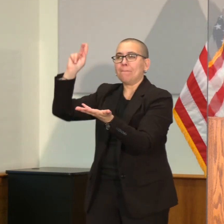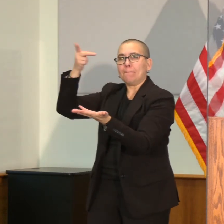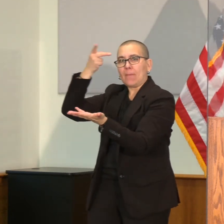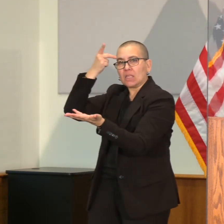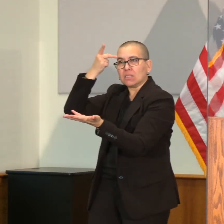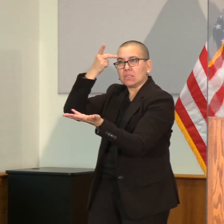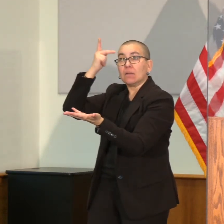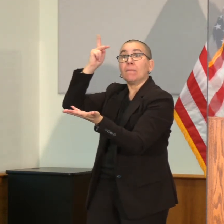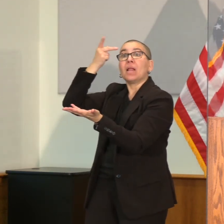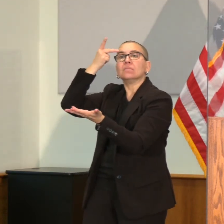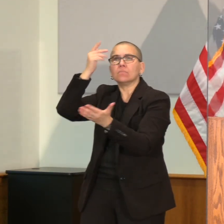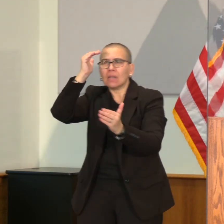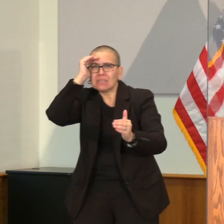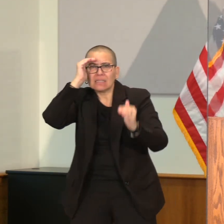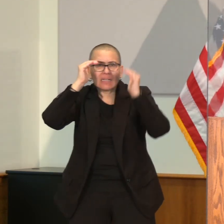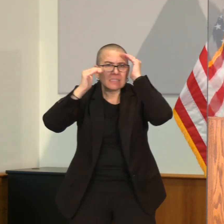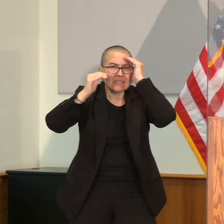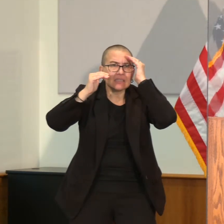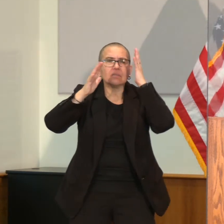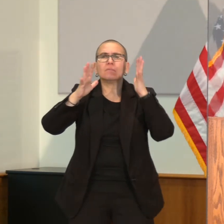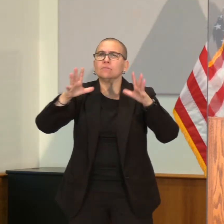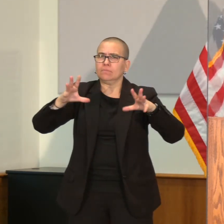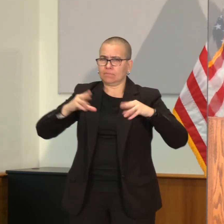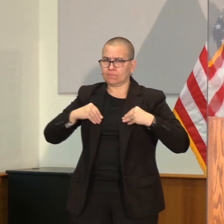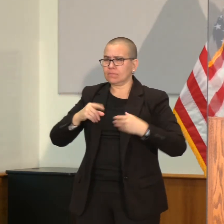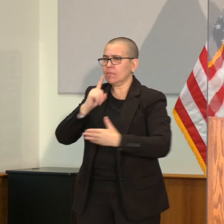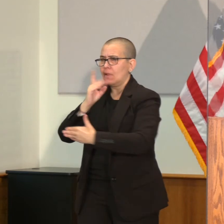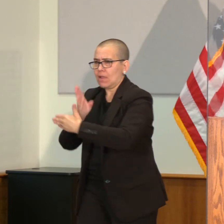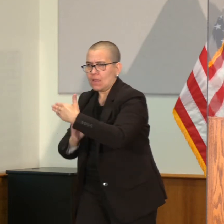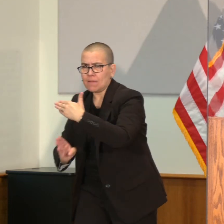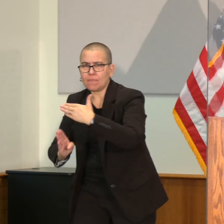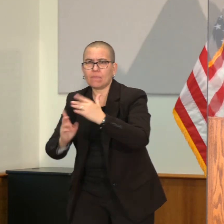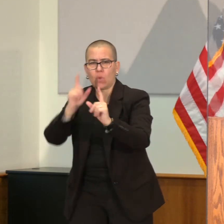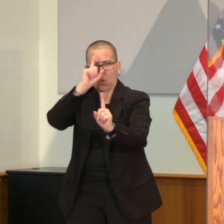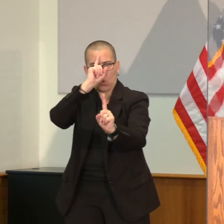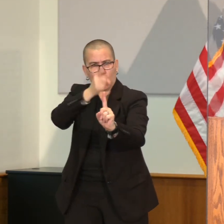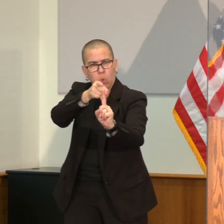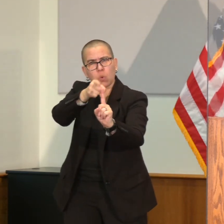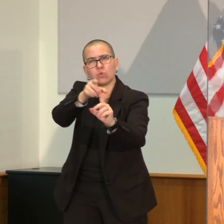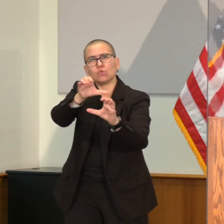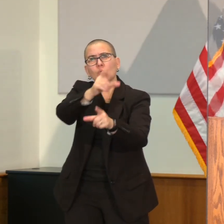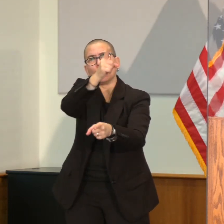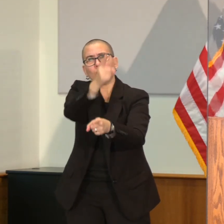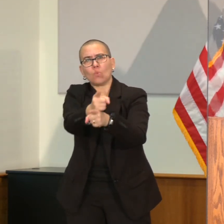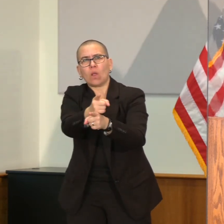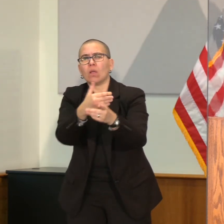ourselves, and doing what is right for others, even at the risk of exposing our own interests.